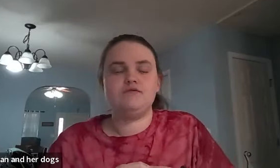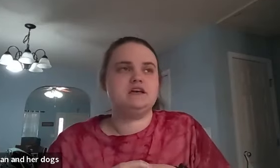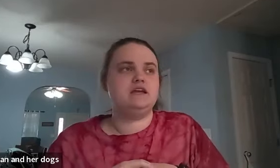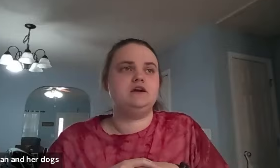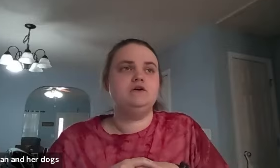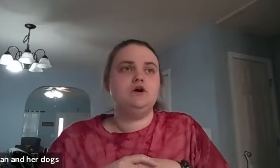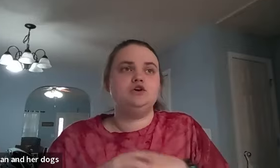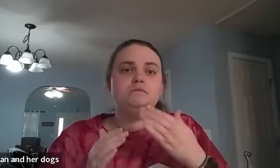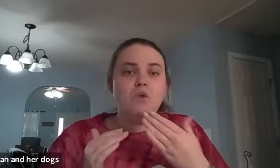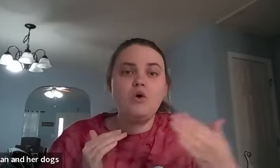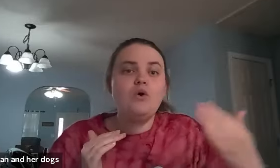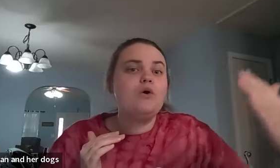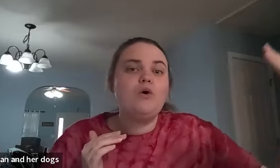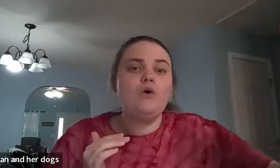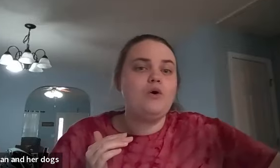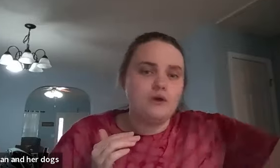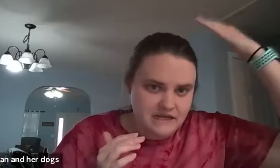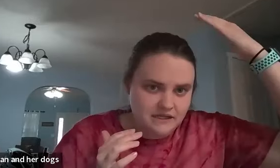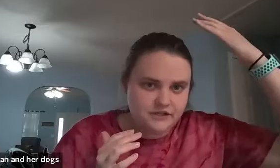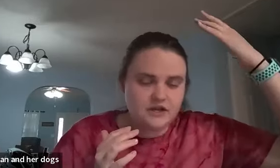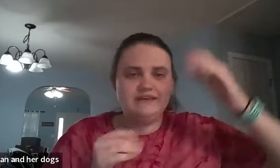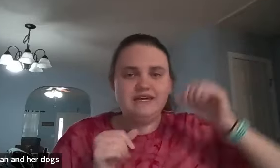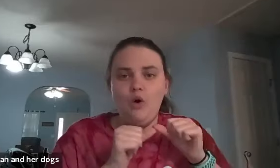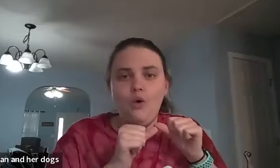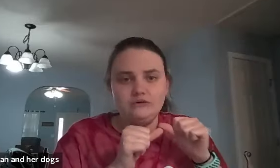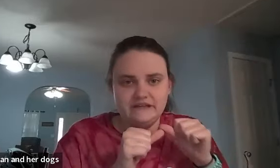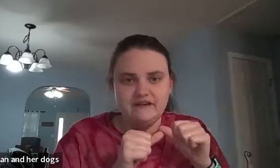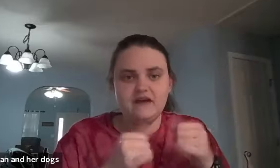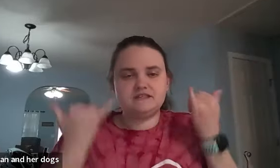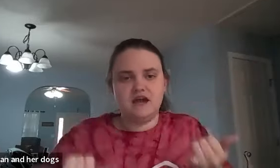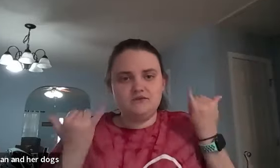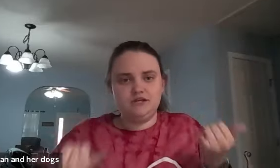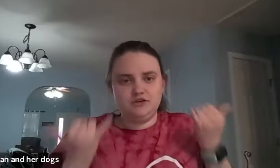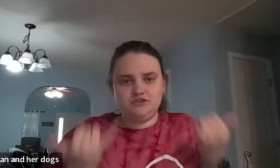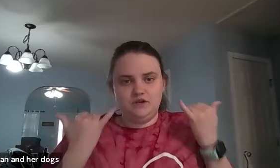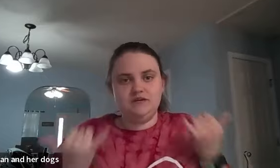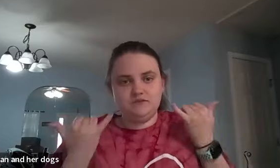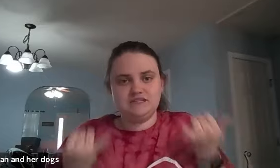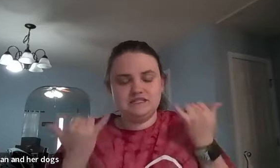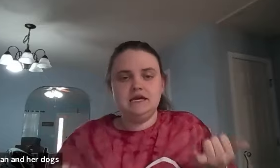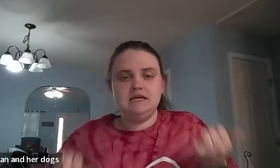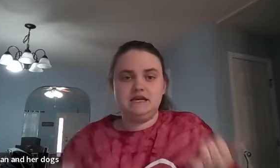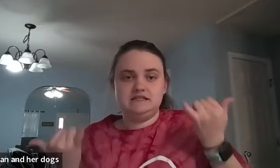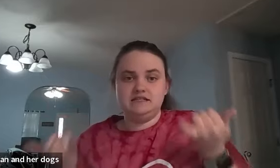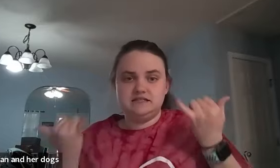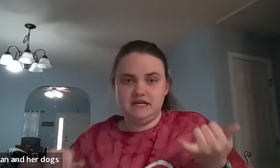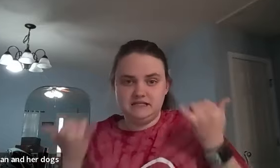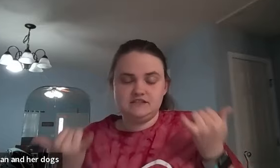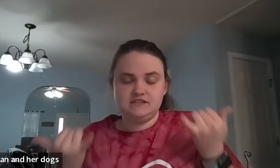we're saying, you know, good morning, you know, we keep holding that. That's kind of what you're doing when you keep doing this today, today, today, today. It's almost like